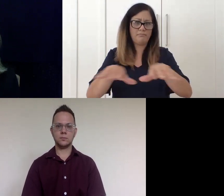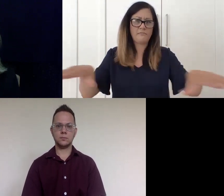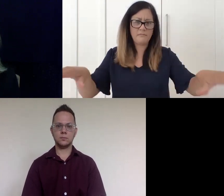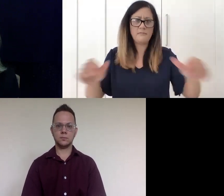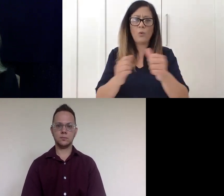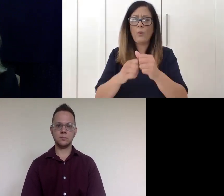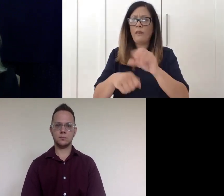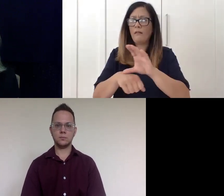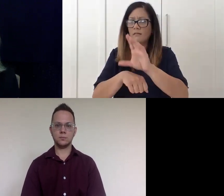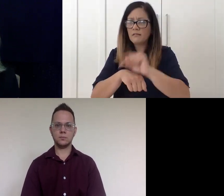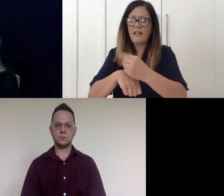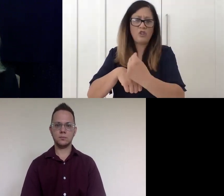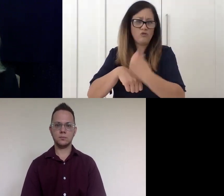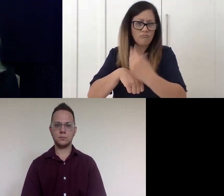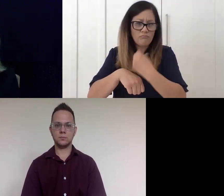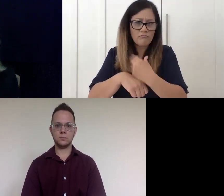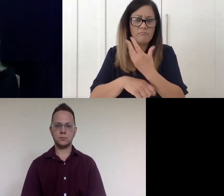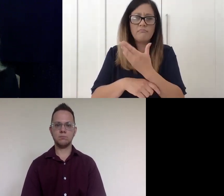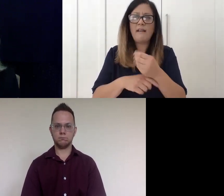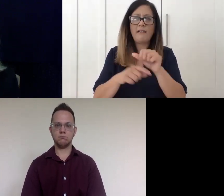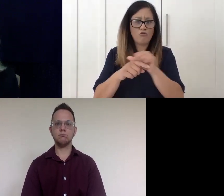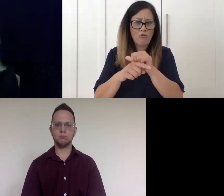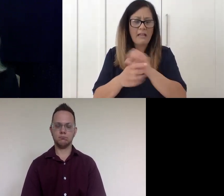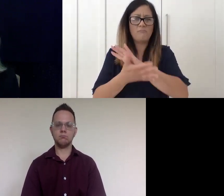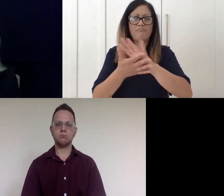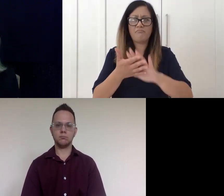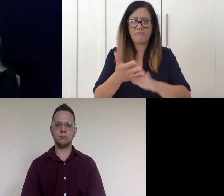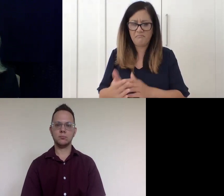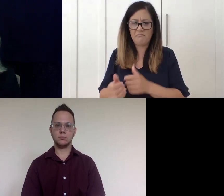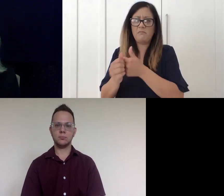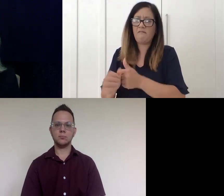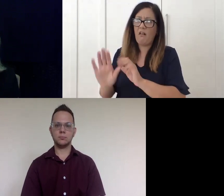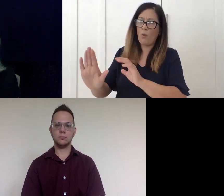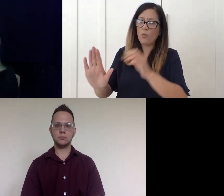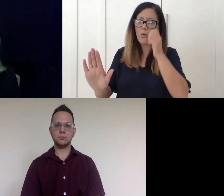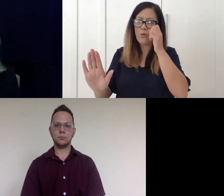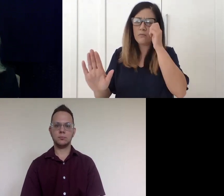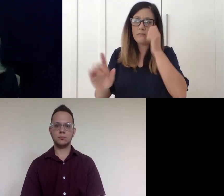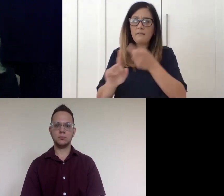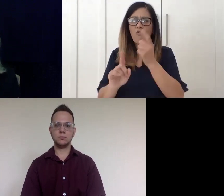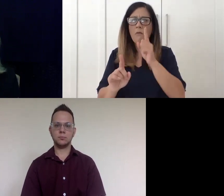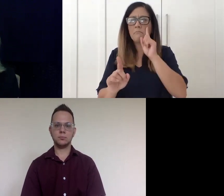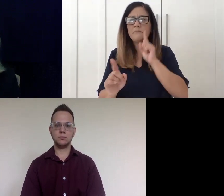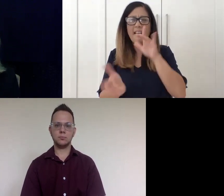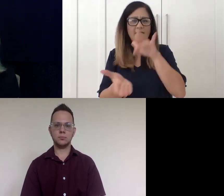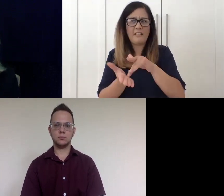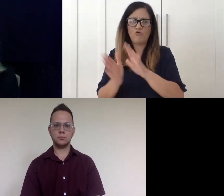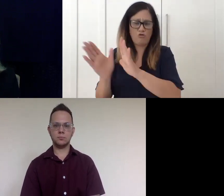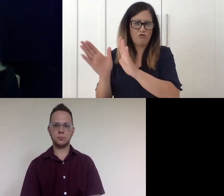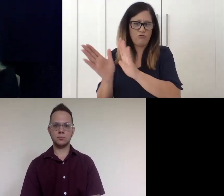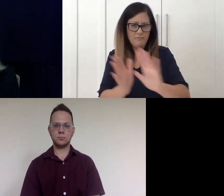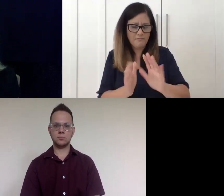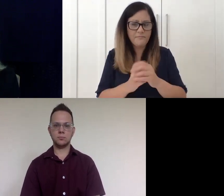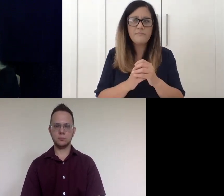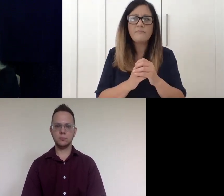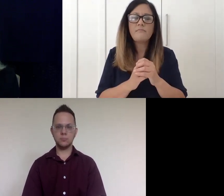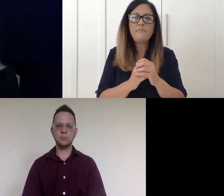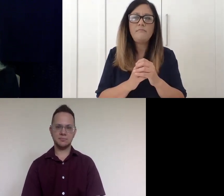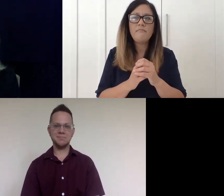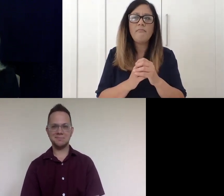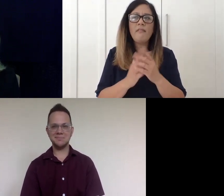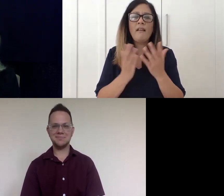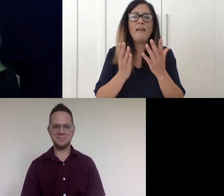online application with a consultant, and that consultant will be working with us, and there'll be training